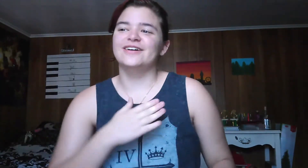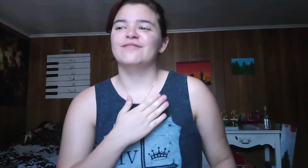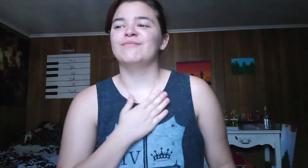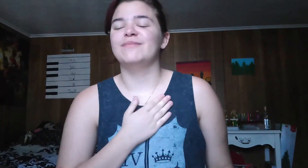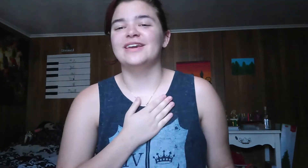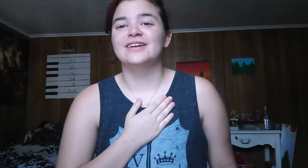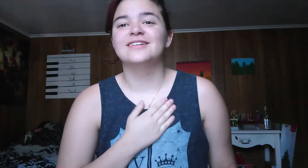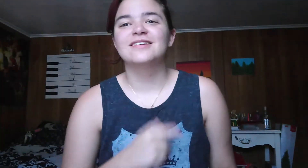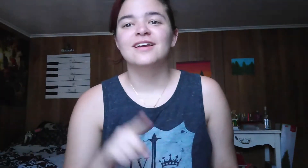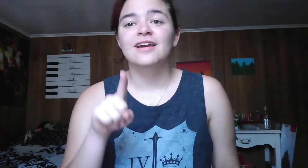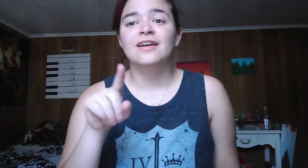of me.